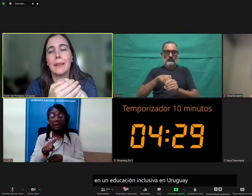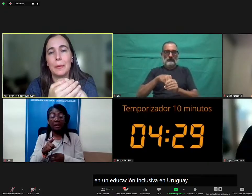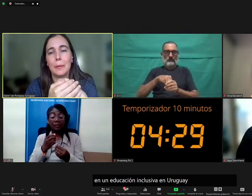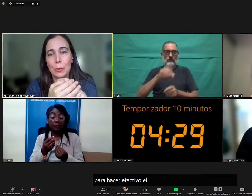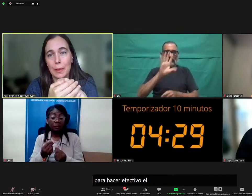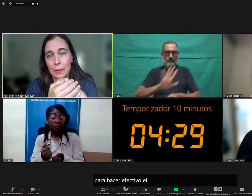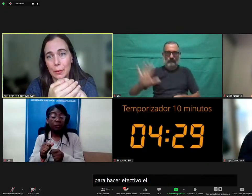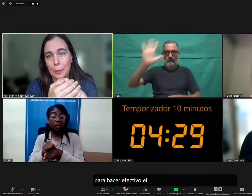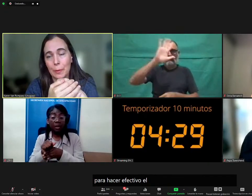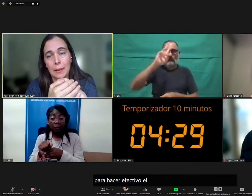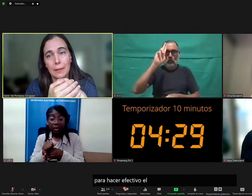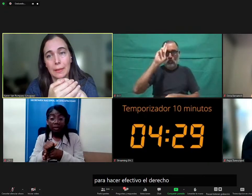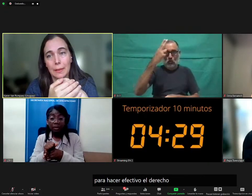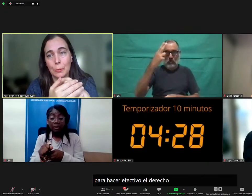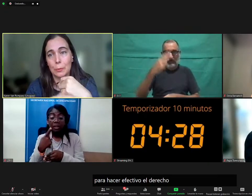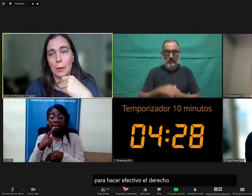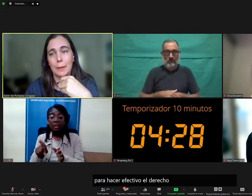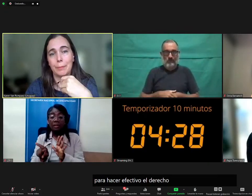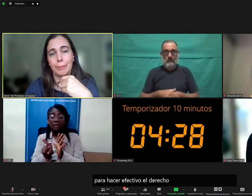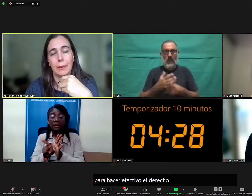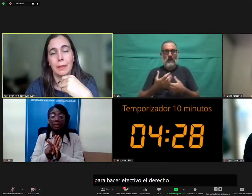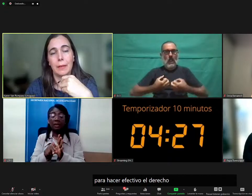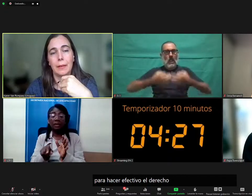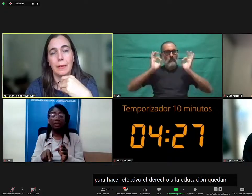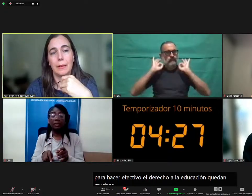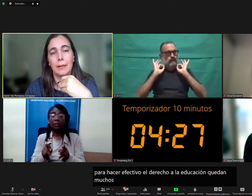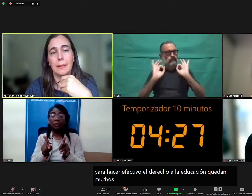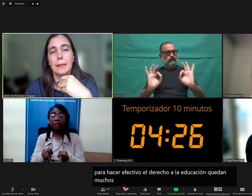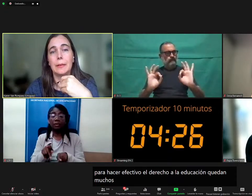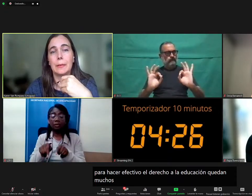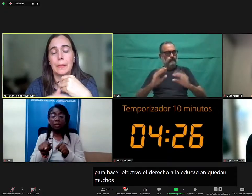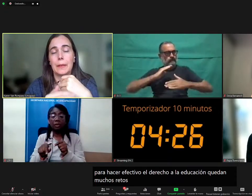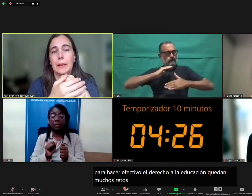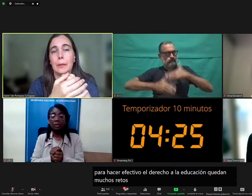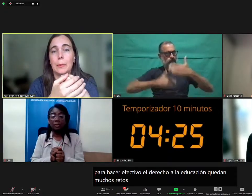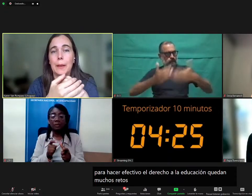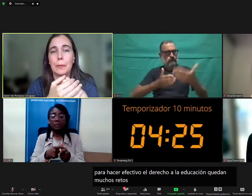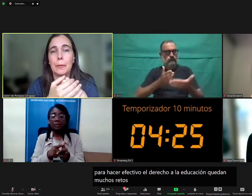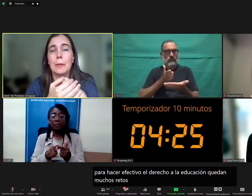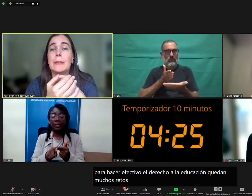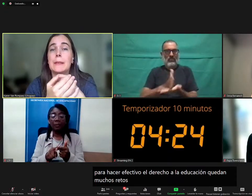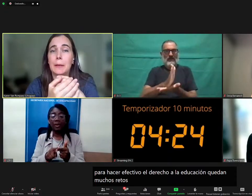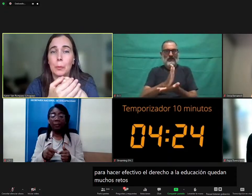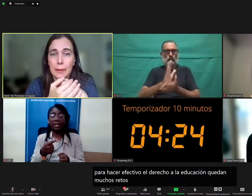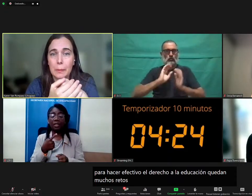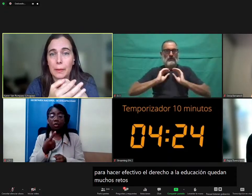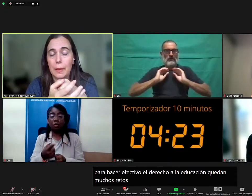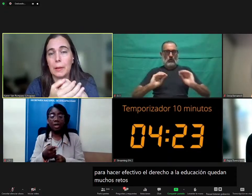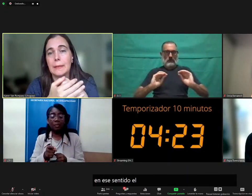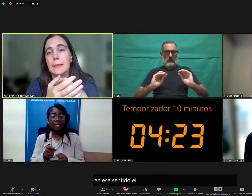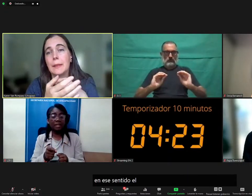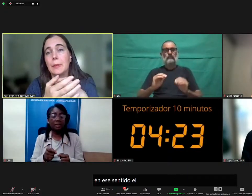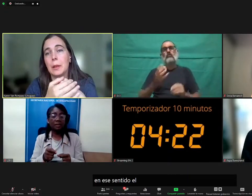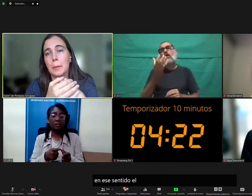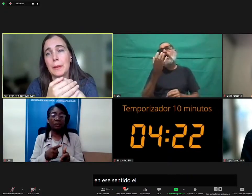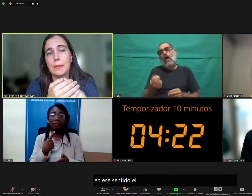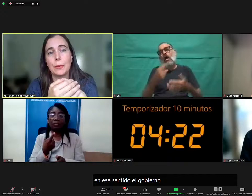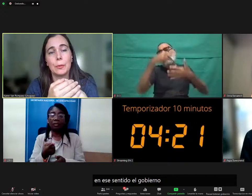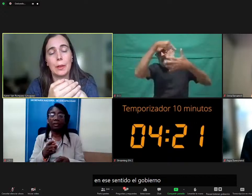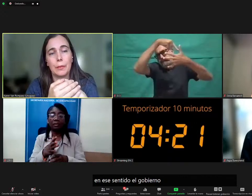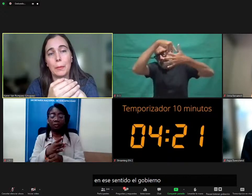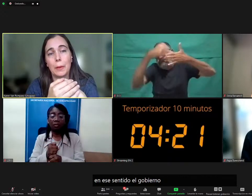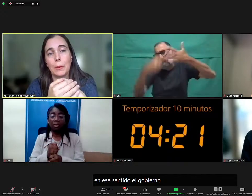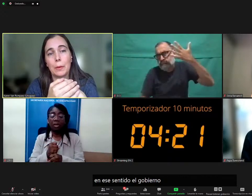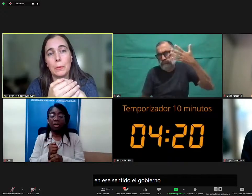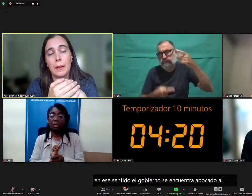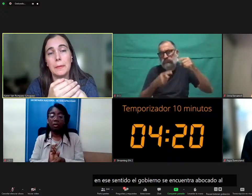changes we still have a lot of challenges ahead so in this sense the government is